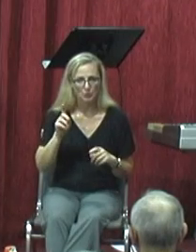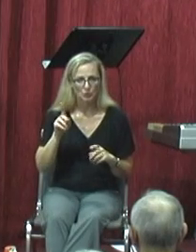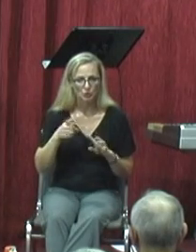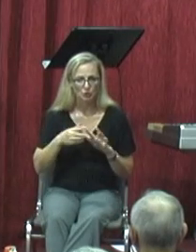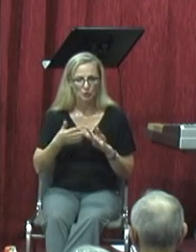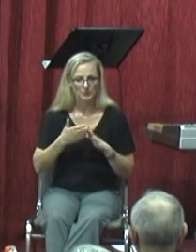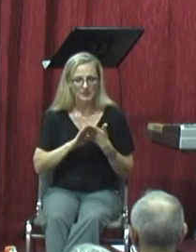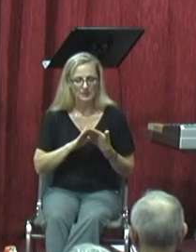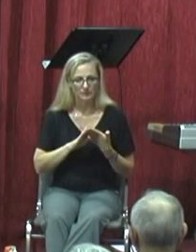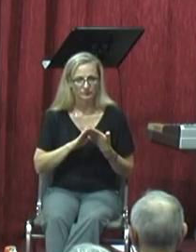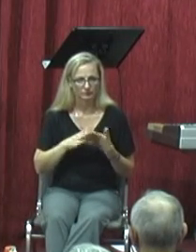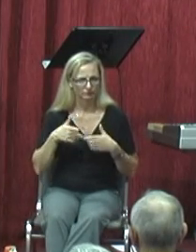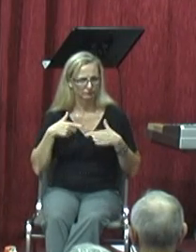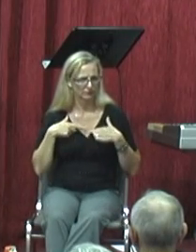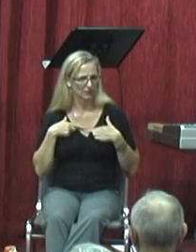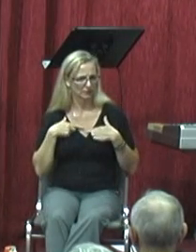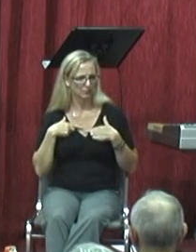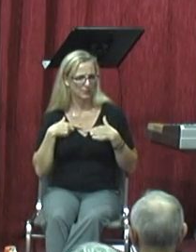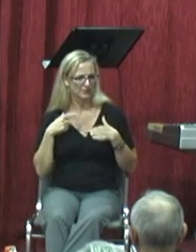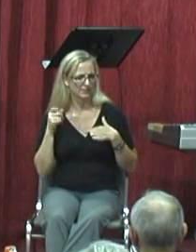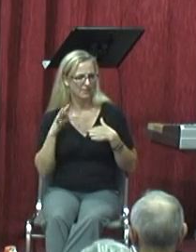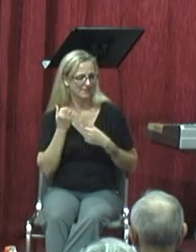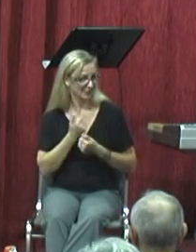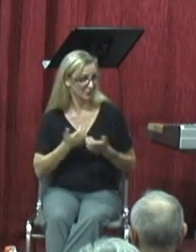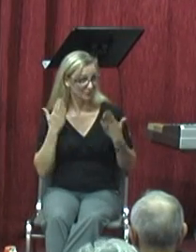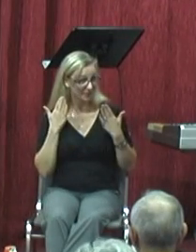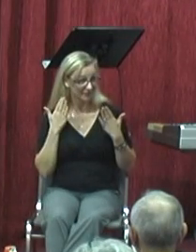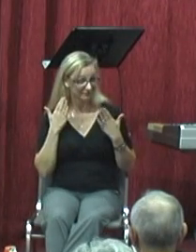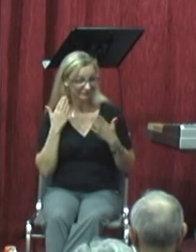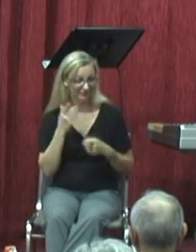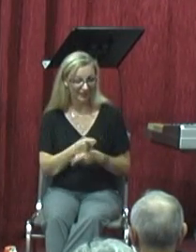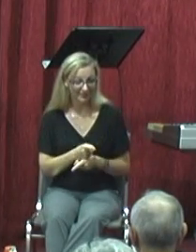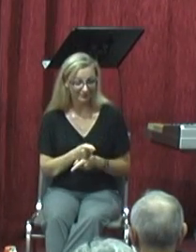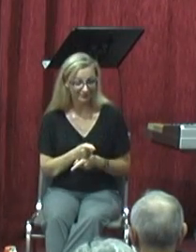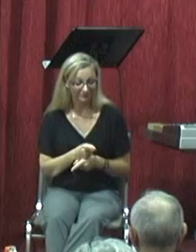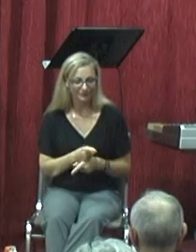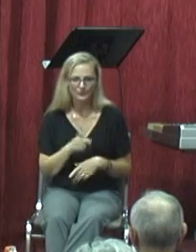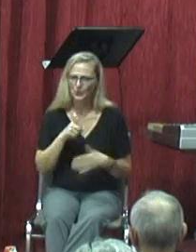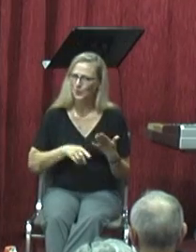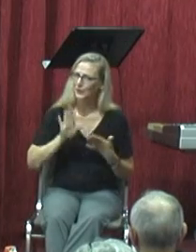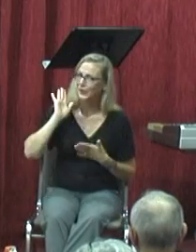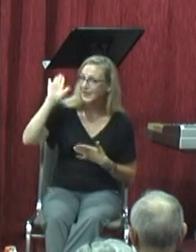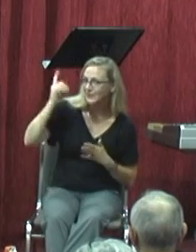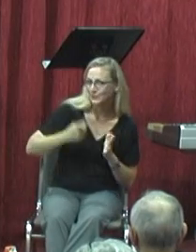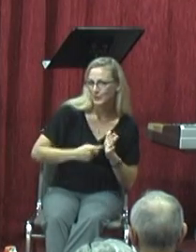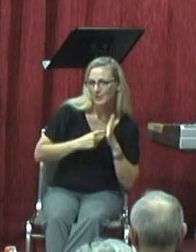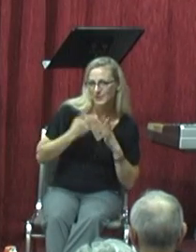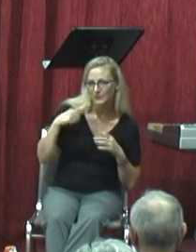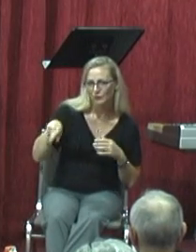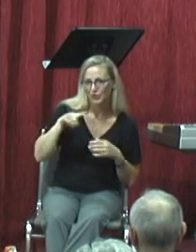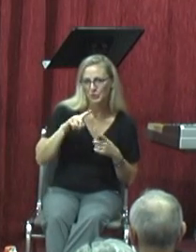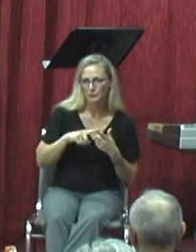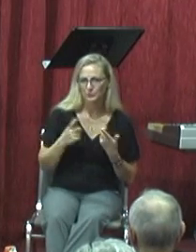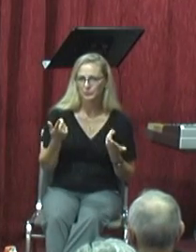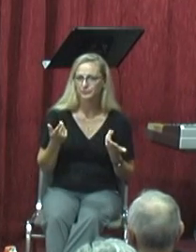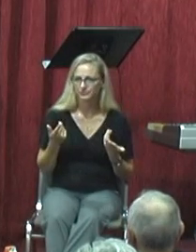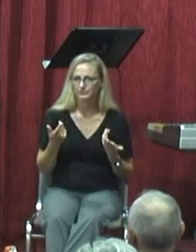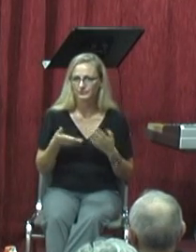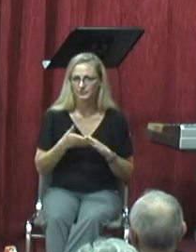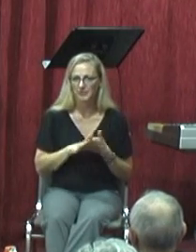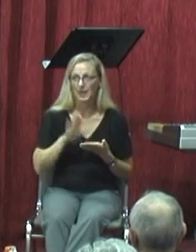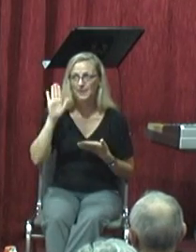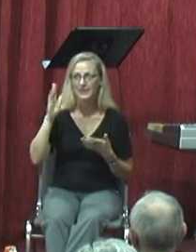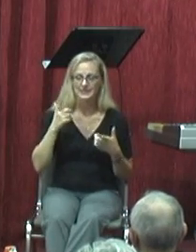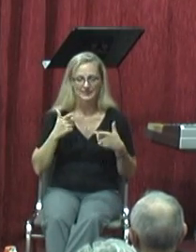a Kohen of Yeshua, right? So what are his requirements for you to qualify to be his